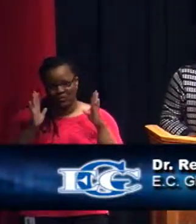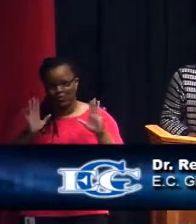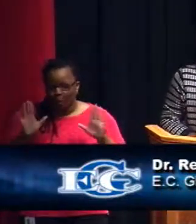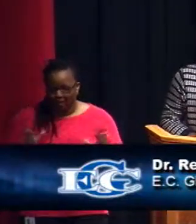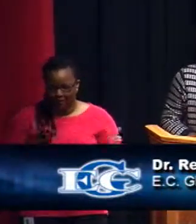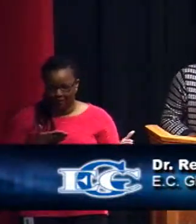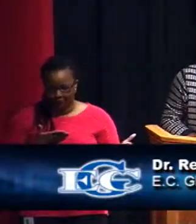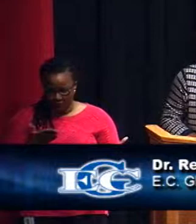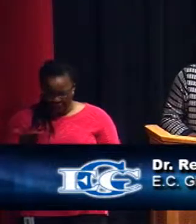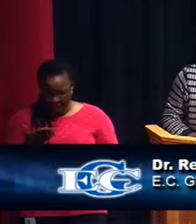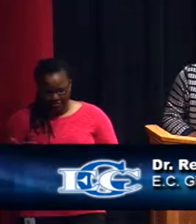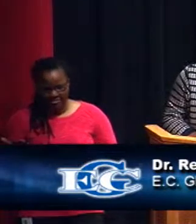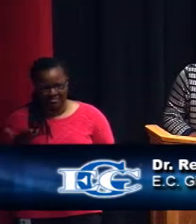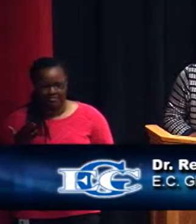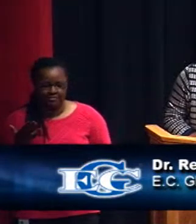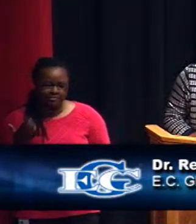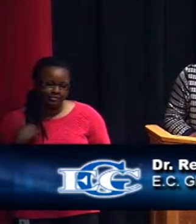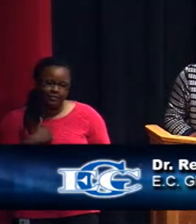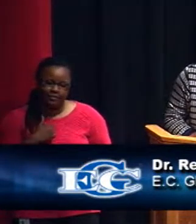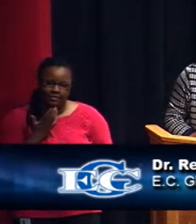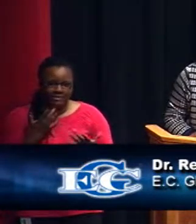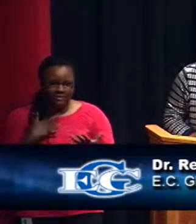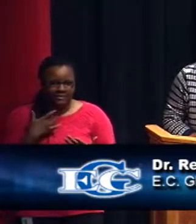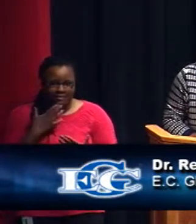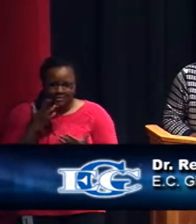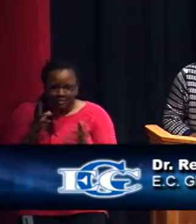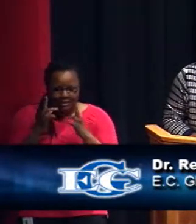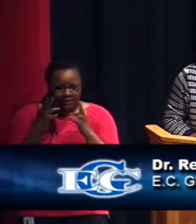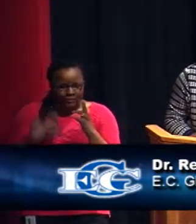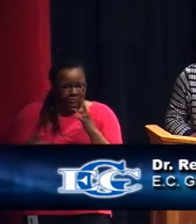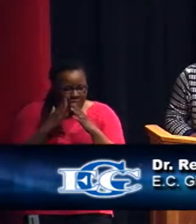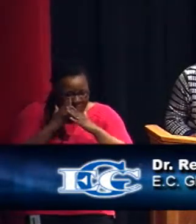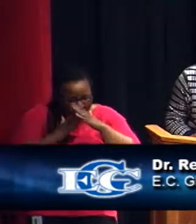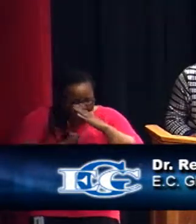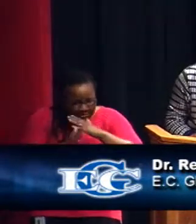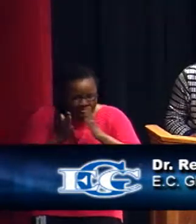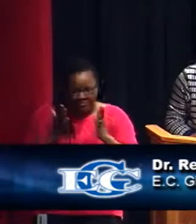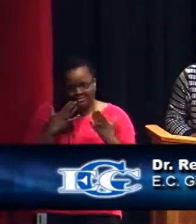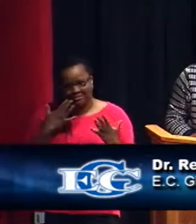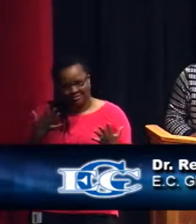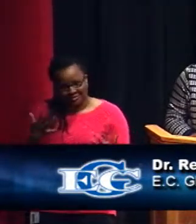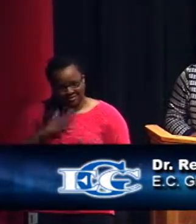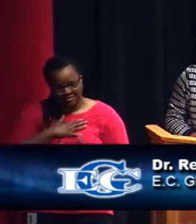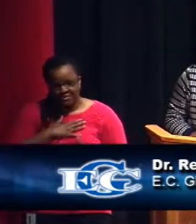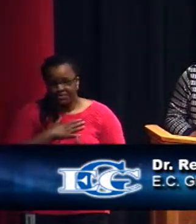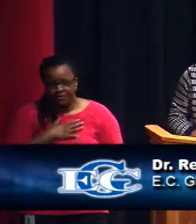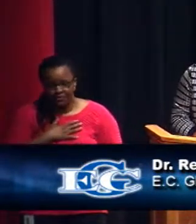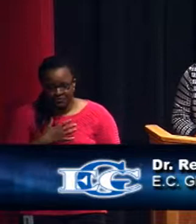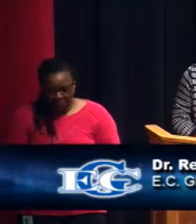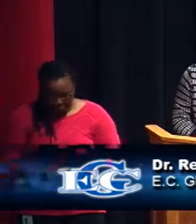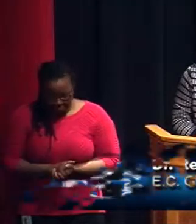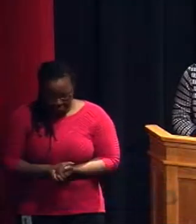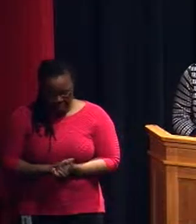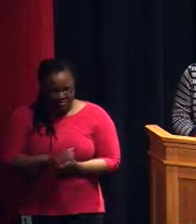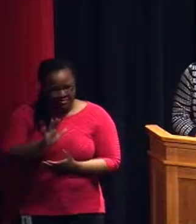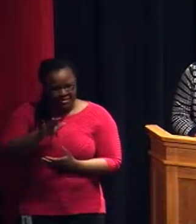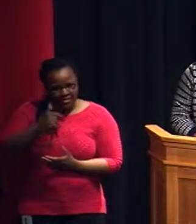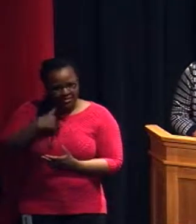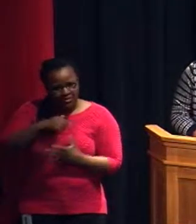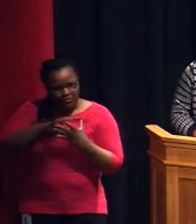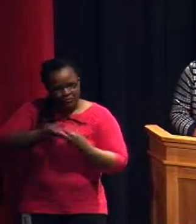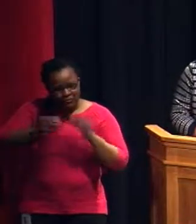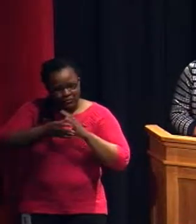and we are so humbled to be honored in this way. It's so interesting because our story